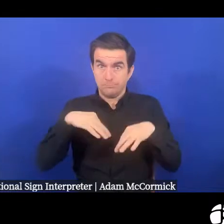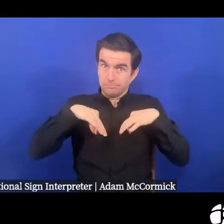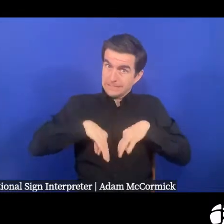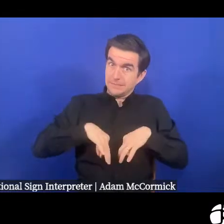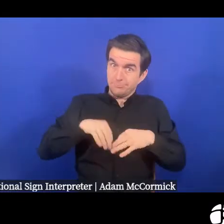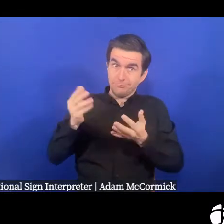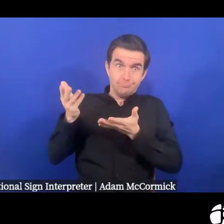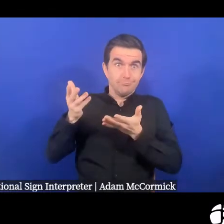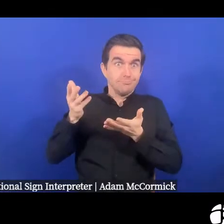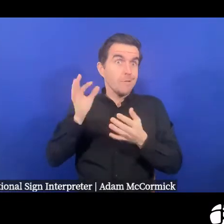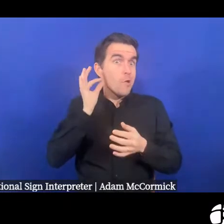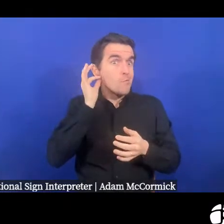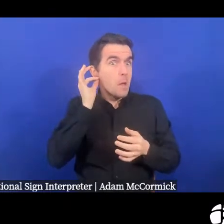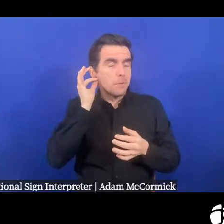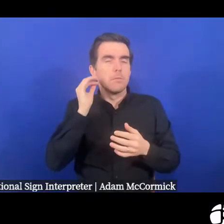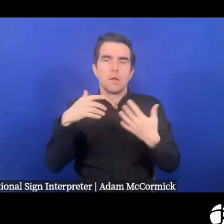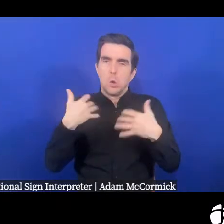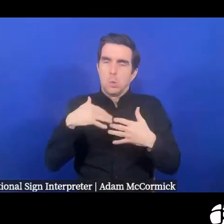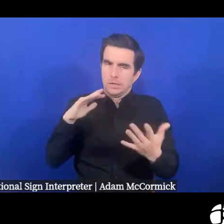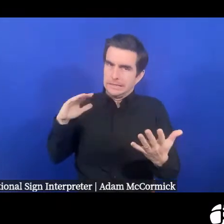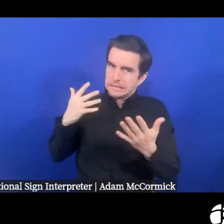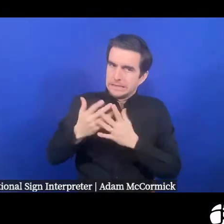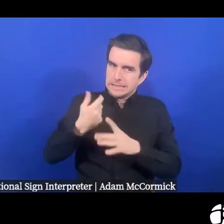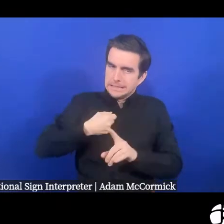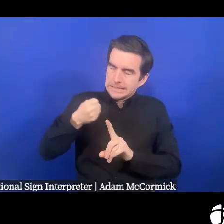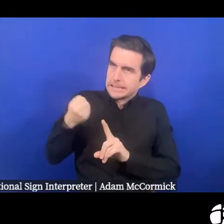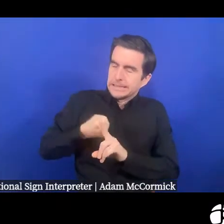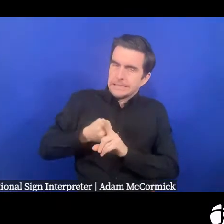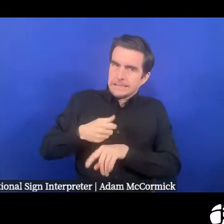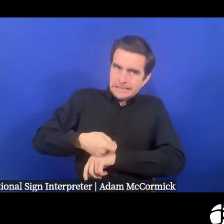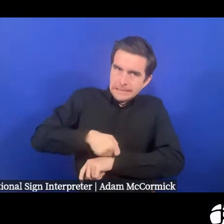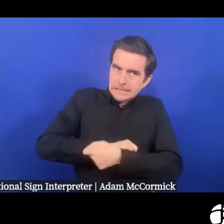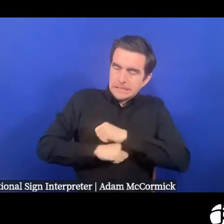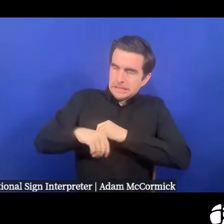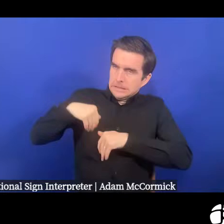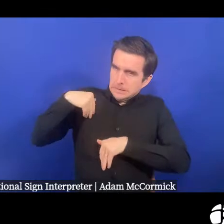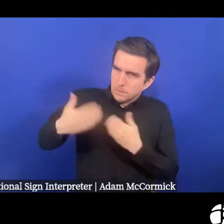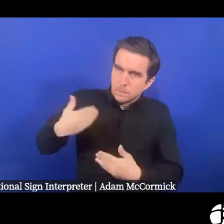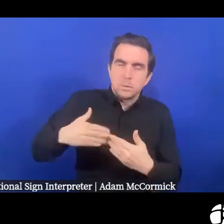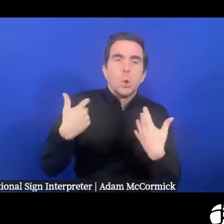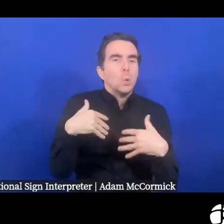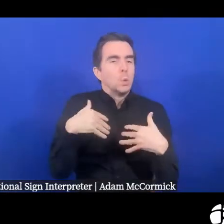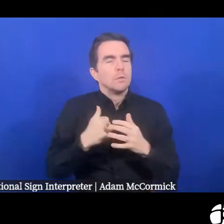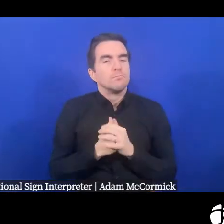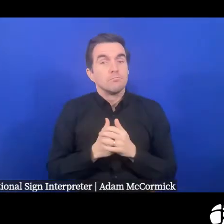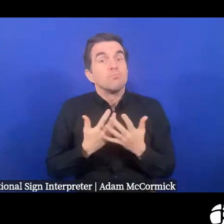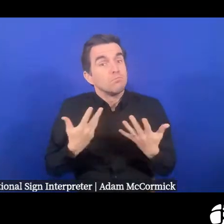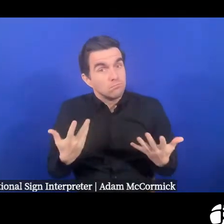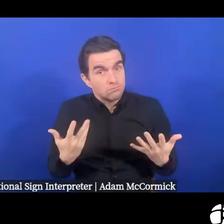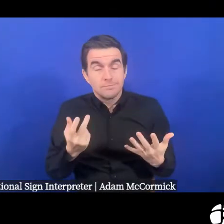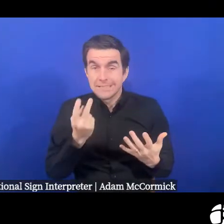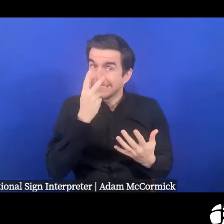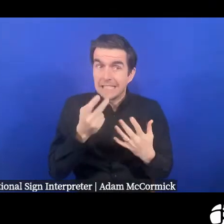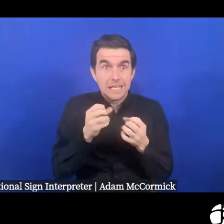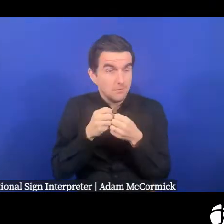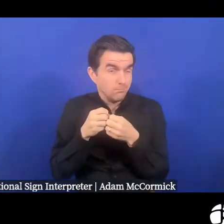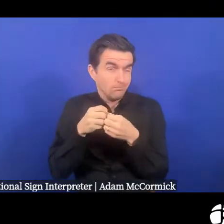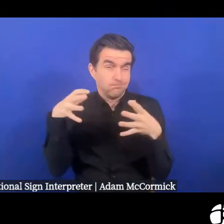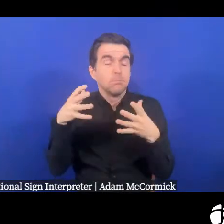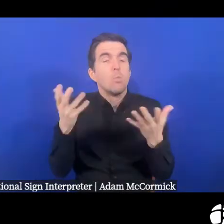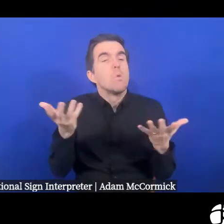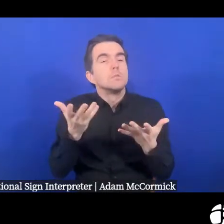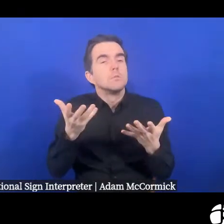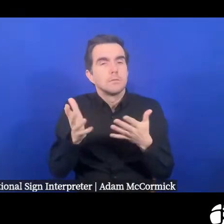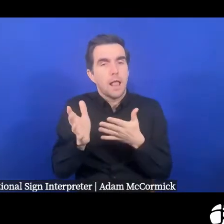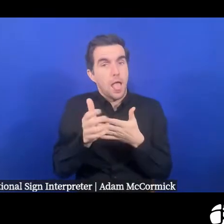includes coordinators, managers, out of the 3 secretaries that we have in our ministry, 2 of